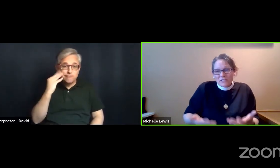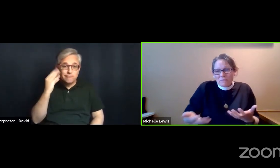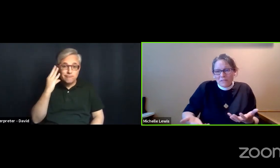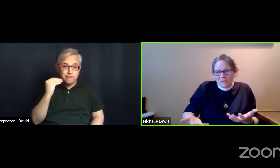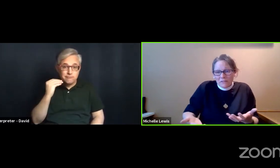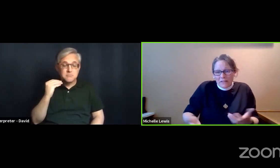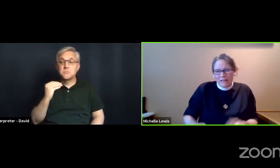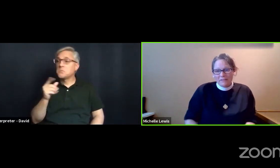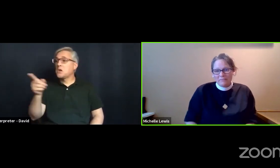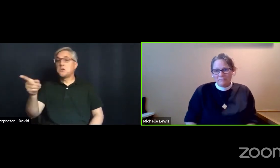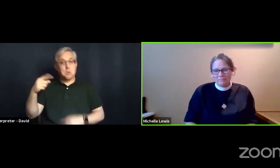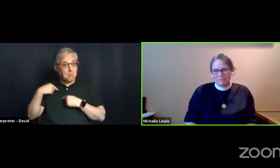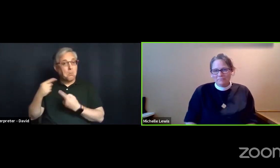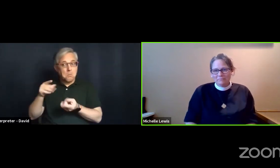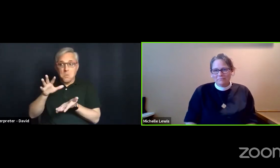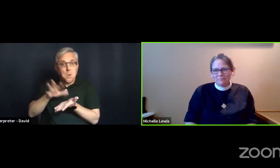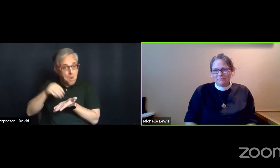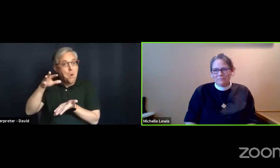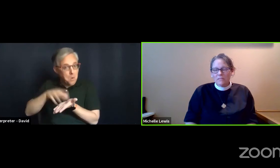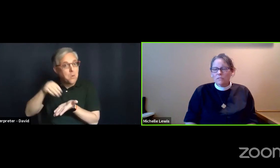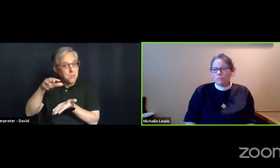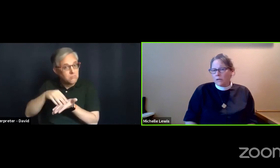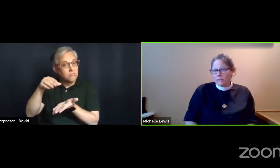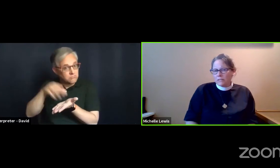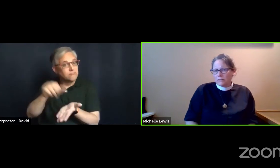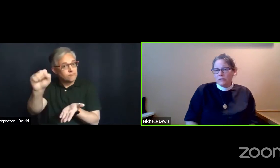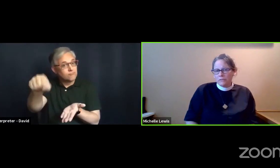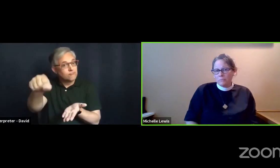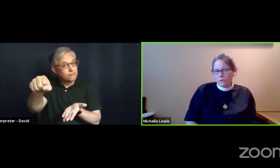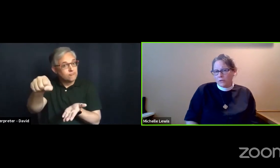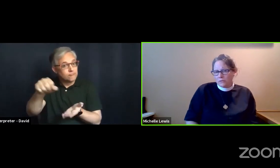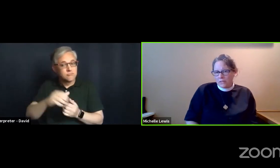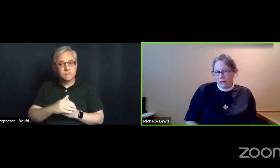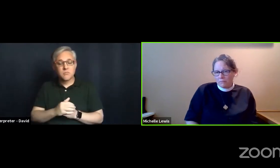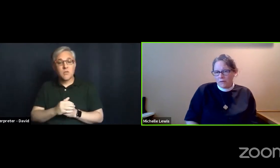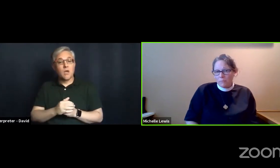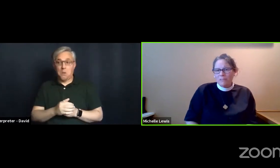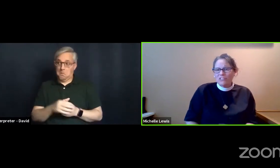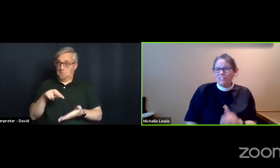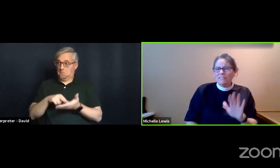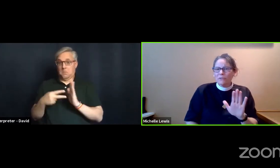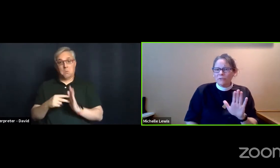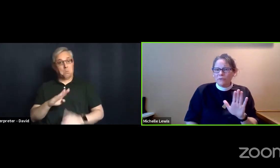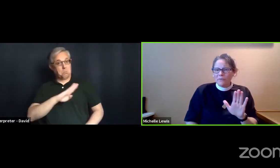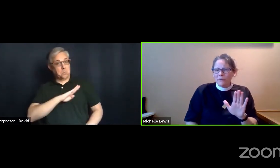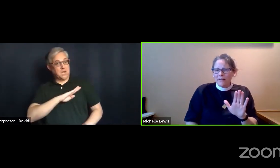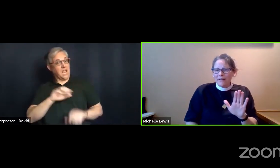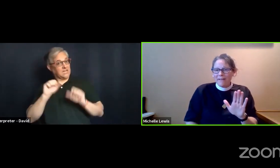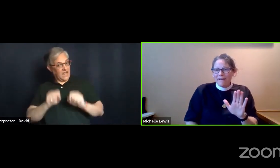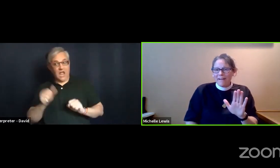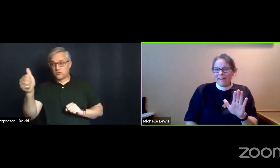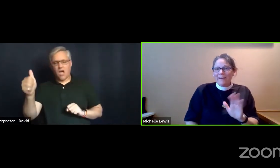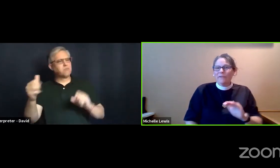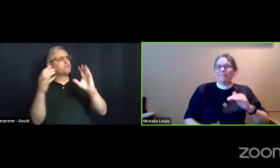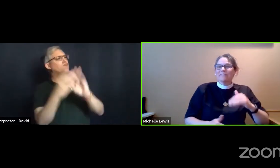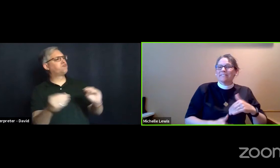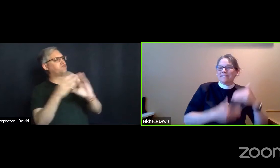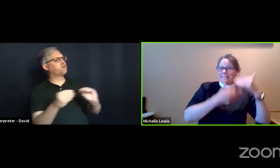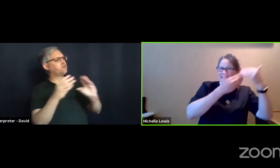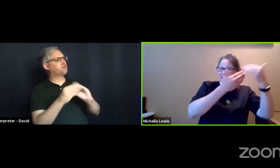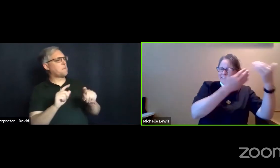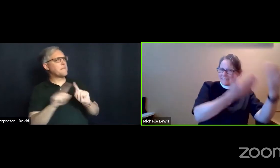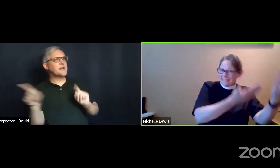because she's been learning. So Brenda could have spoken herself, but she said, no. I'm going